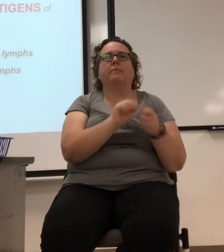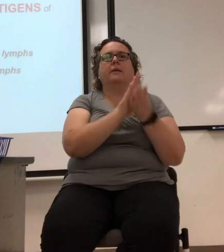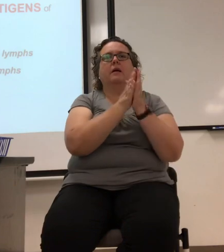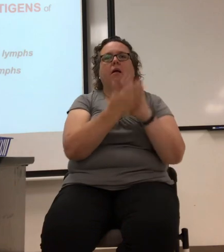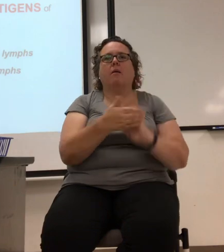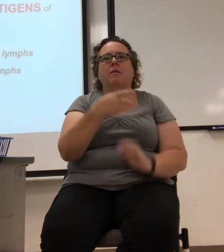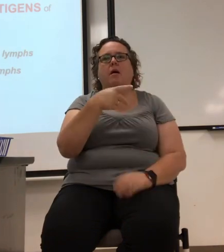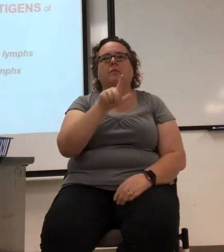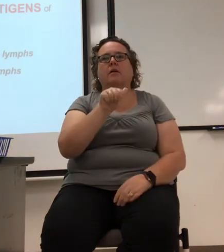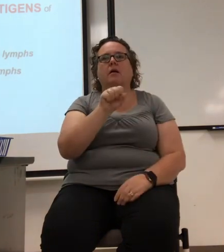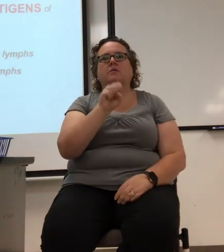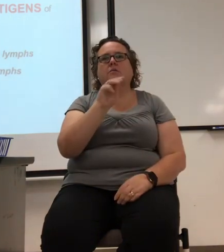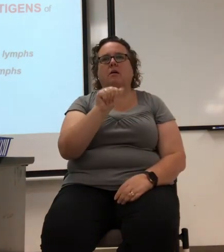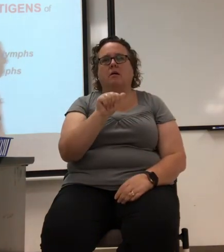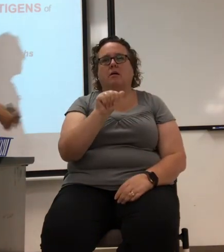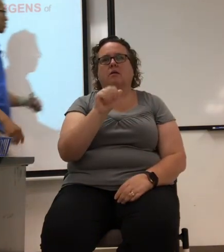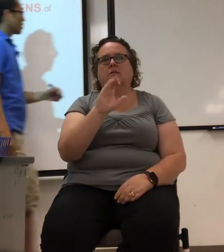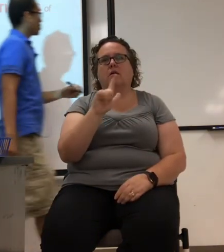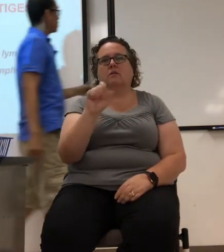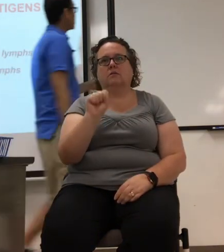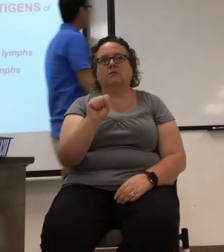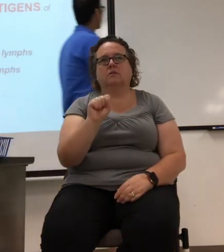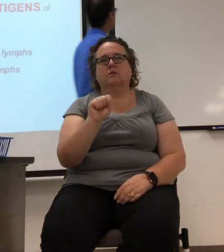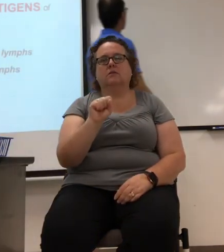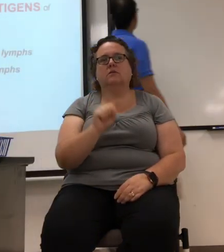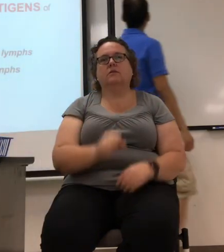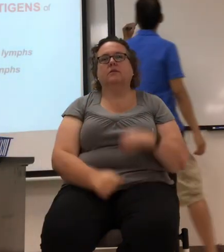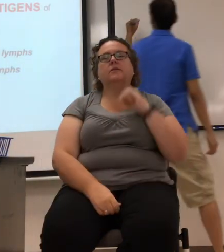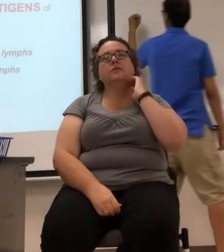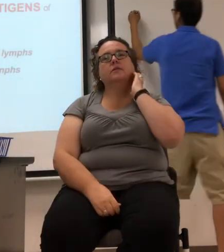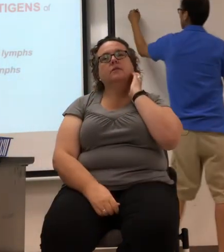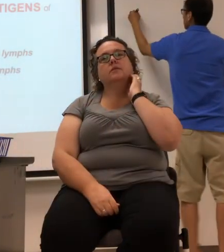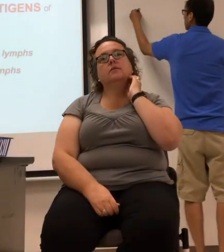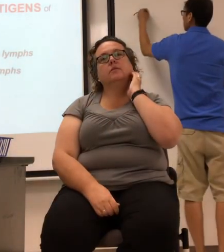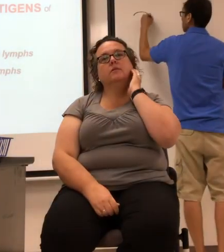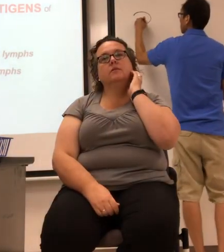cells, okay? Those are all little B cell,